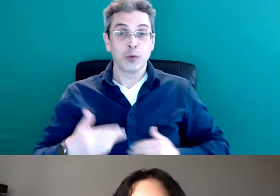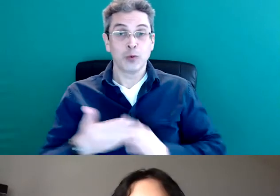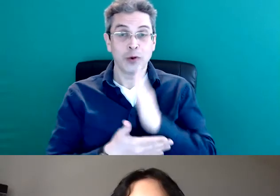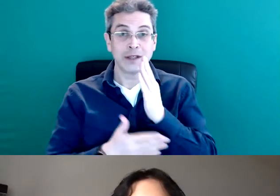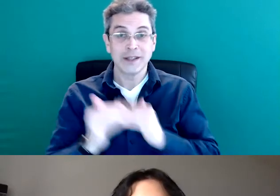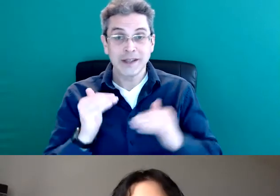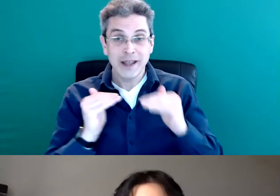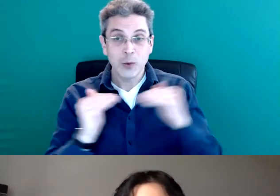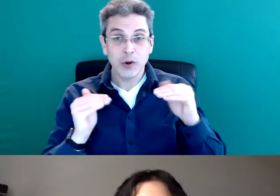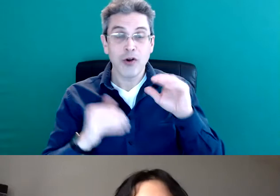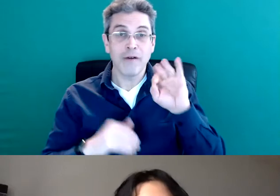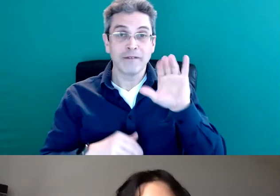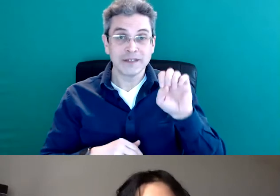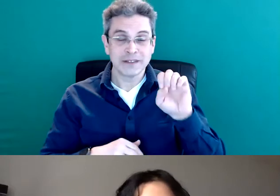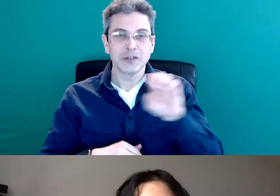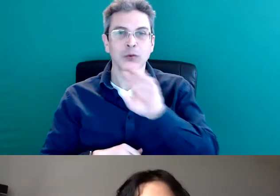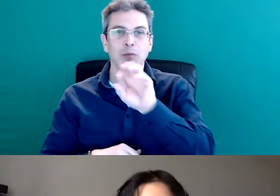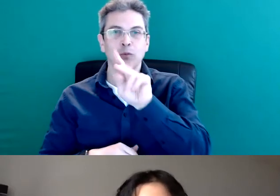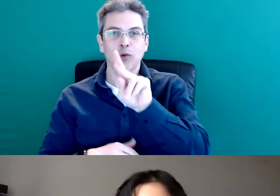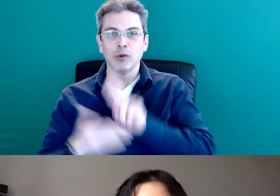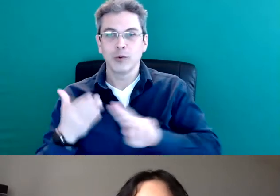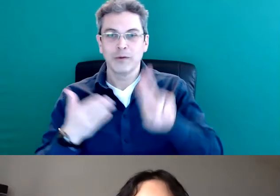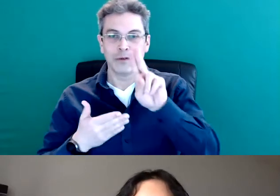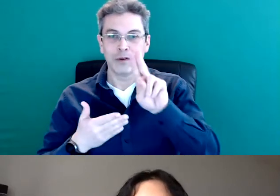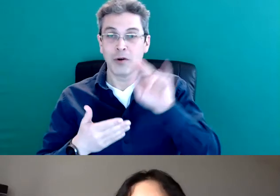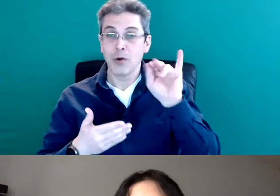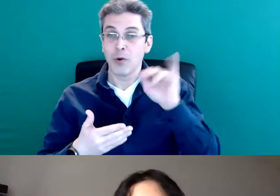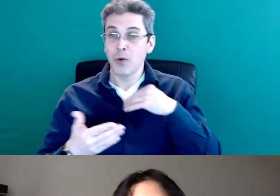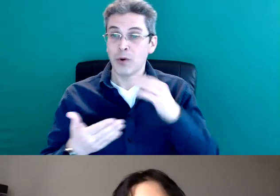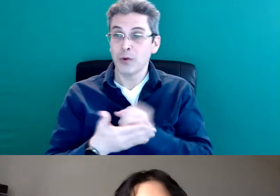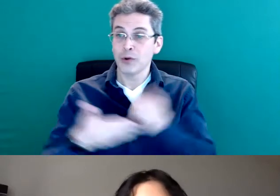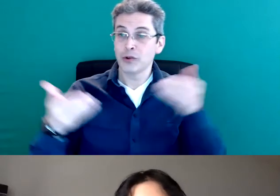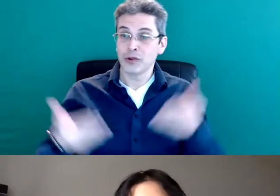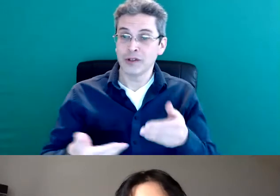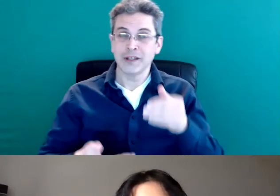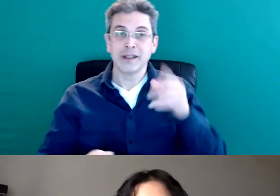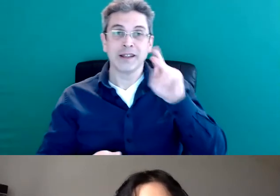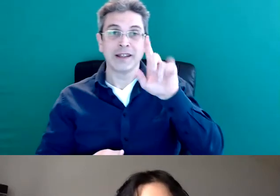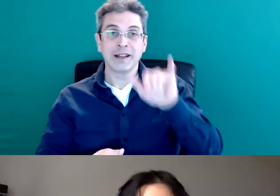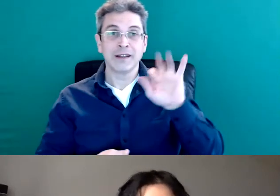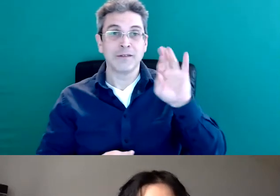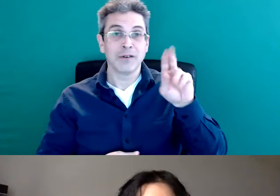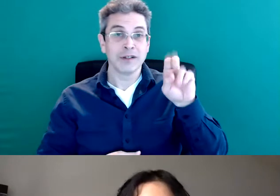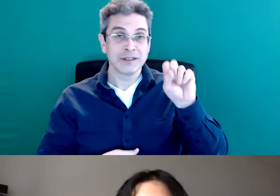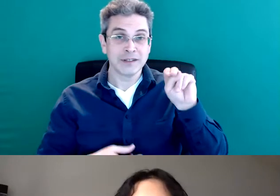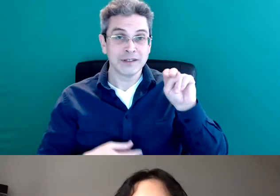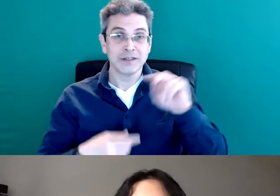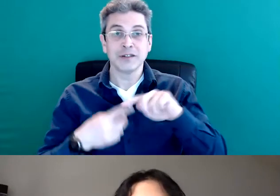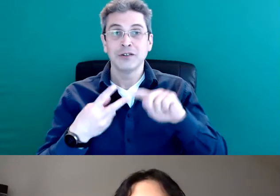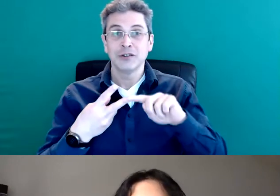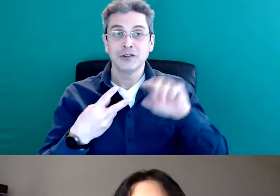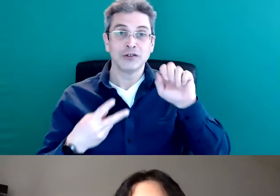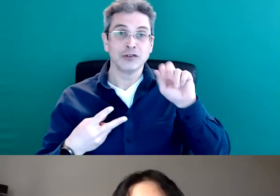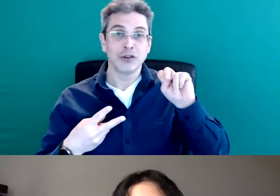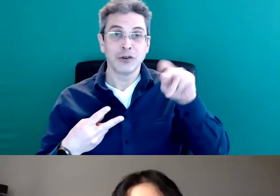I would also like to introduce Kelly Ferguson and Sean Power, who will be providing ASL interpretation throughout this event. Before